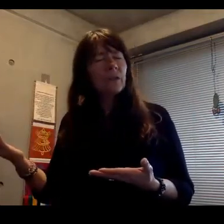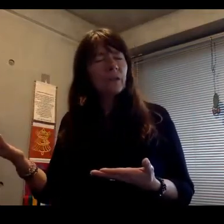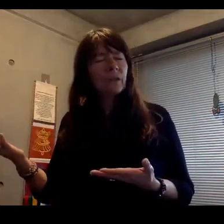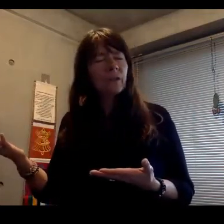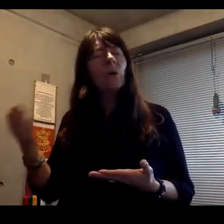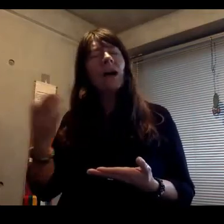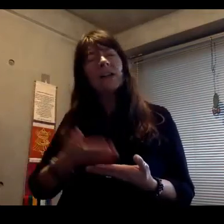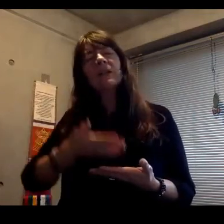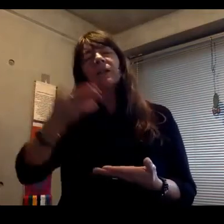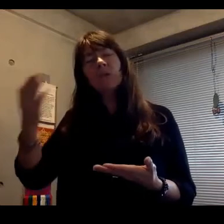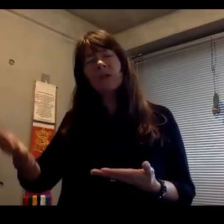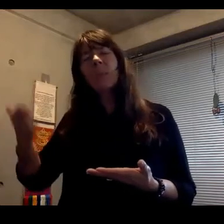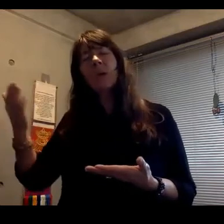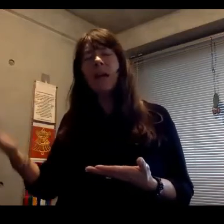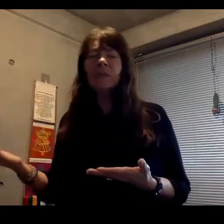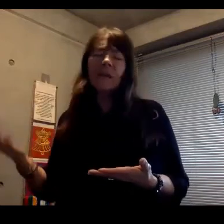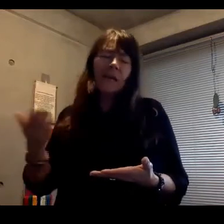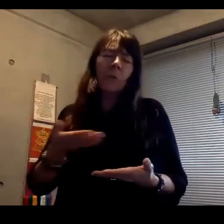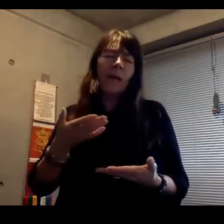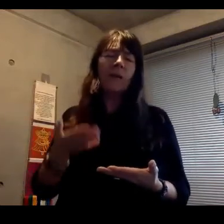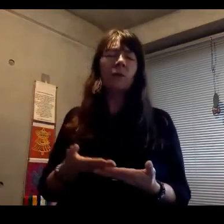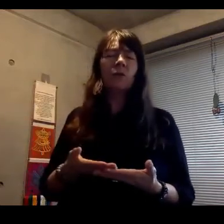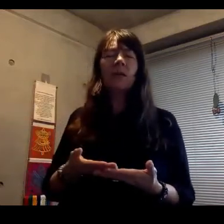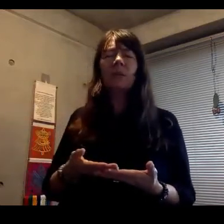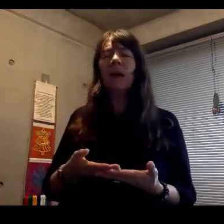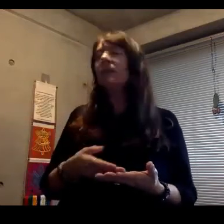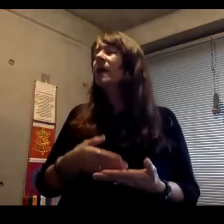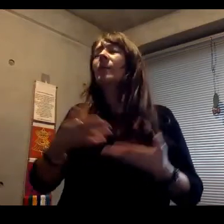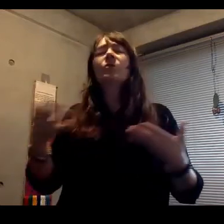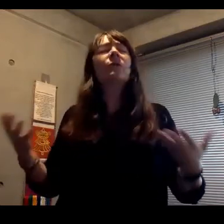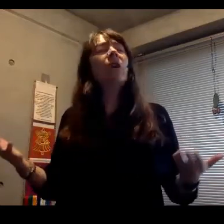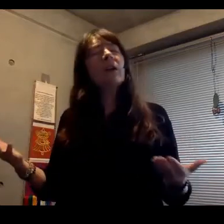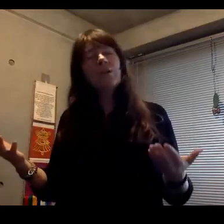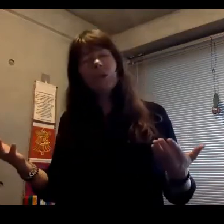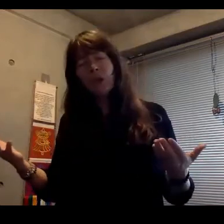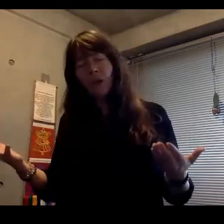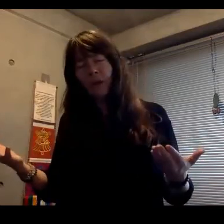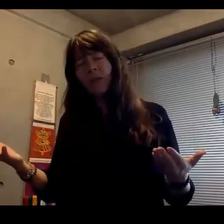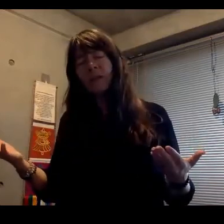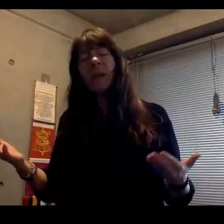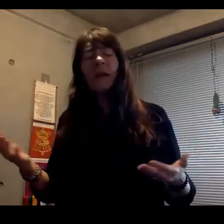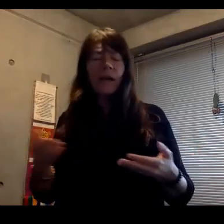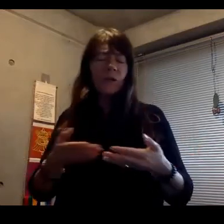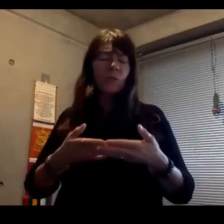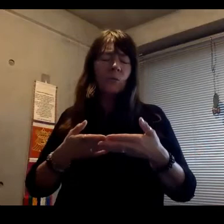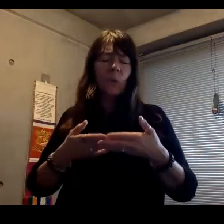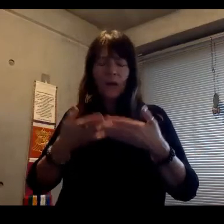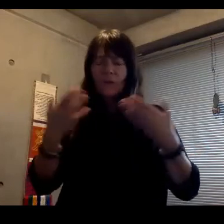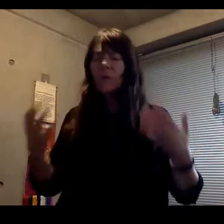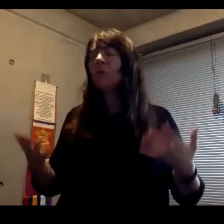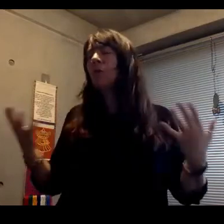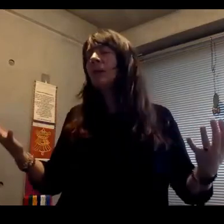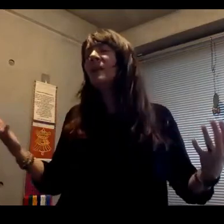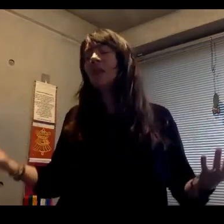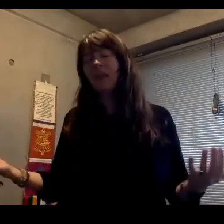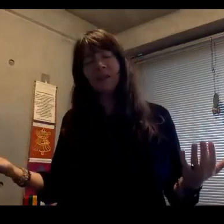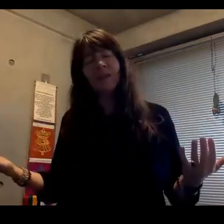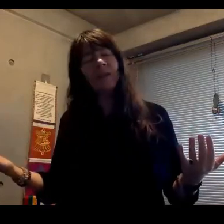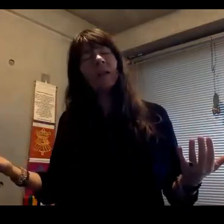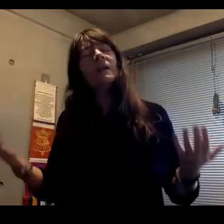others. You're asking for someone else. In a way, you're intrigued by it, but you're far too curious and you want to know too